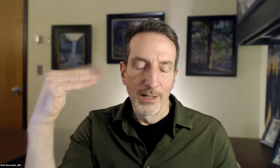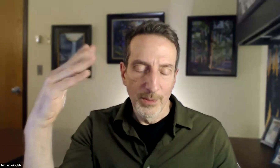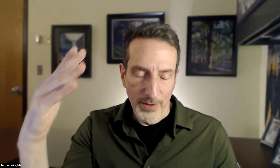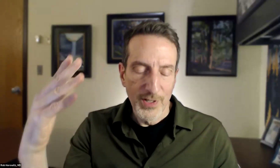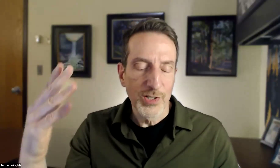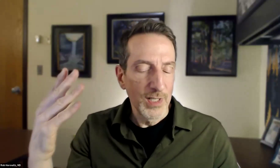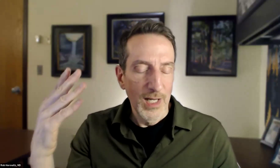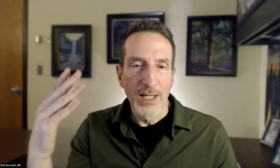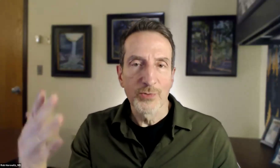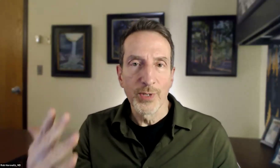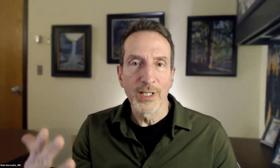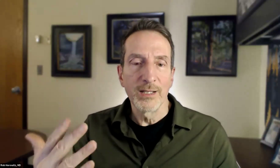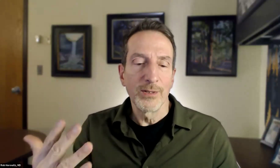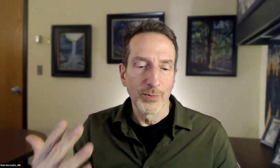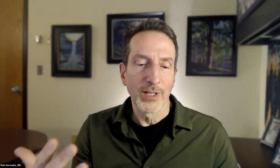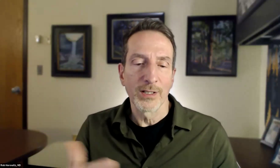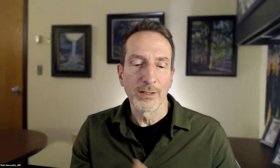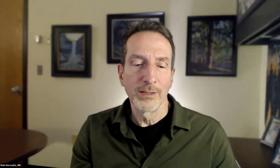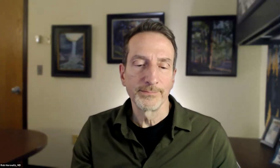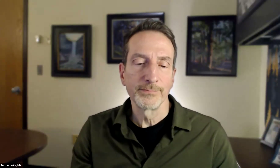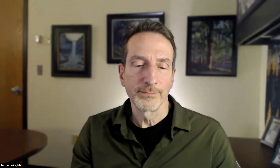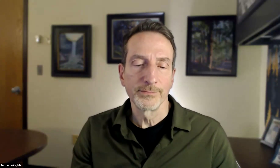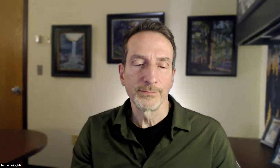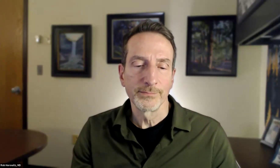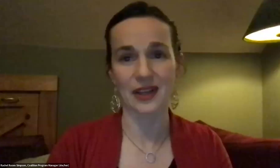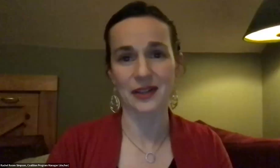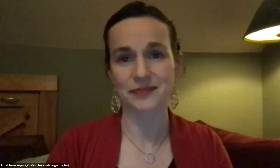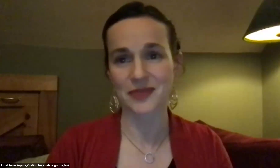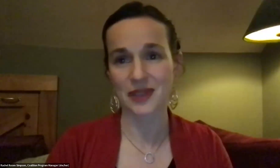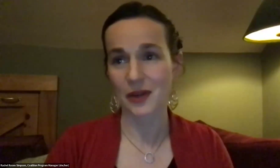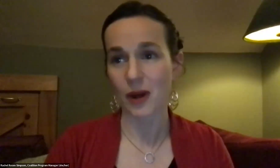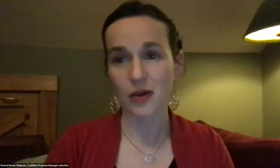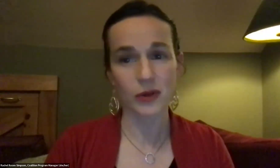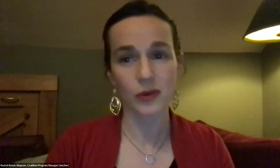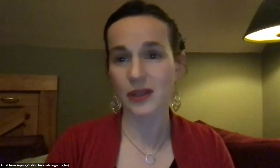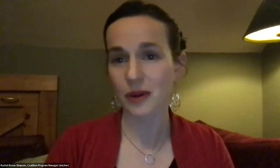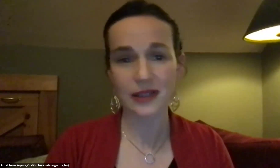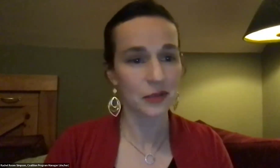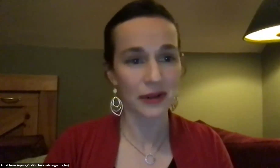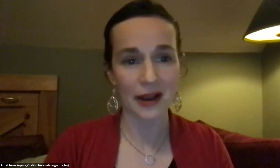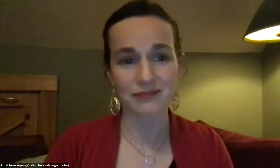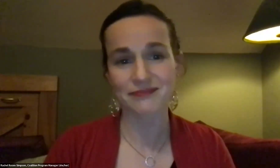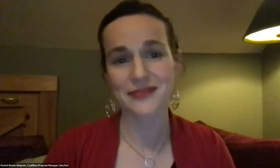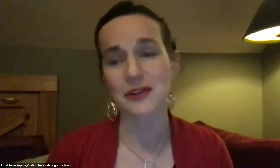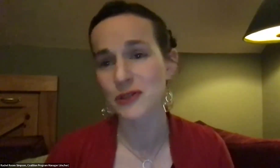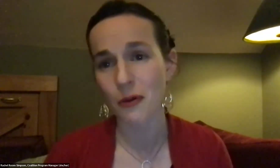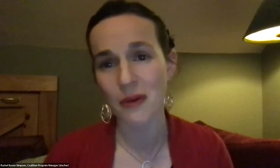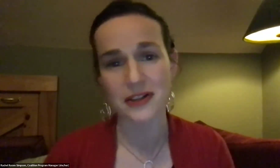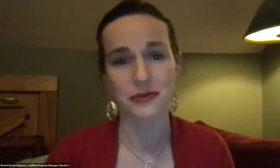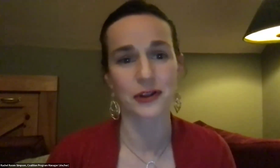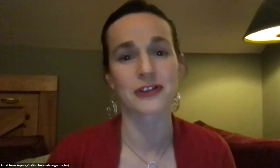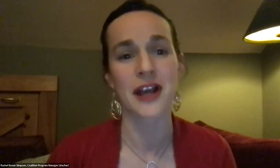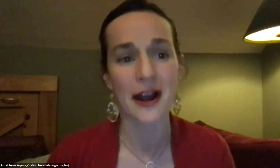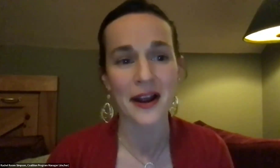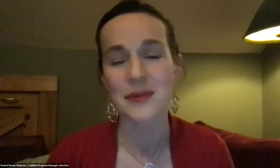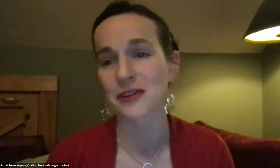up the provision is really, really hard. Yeah. Well, we will keep on keeping on. Yeah, Thank you so